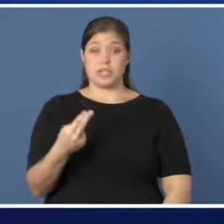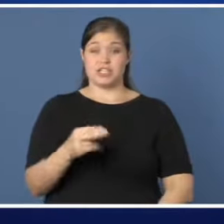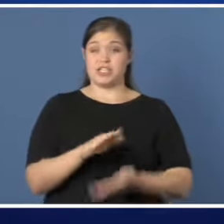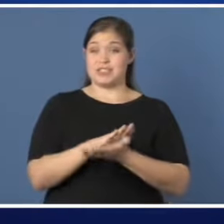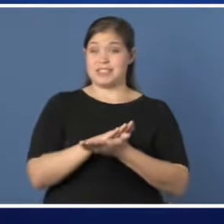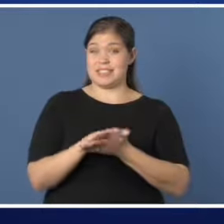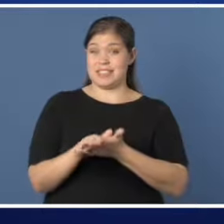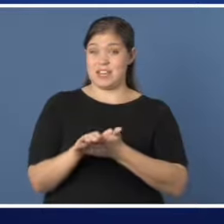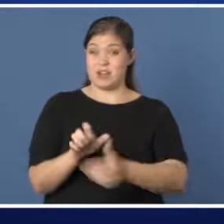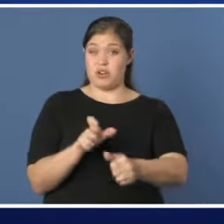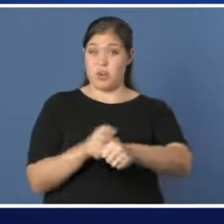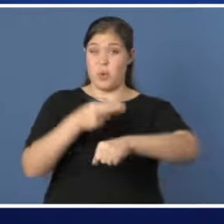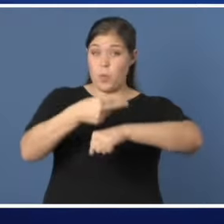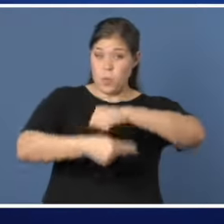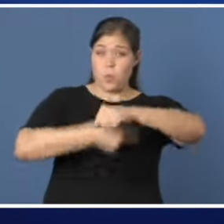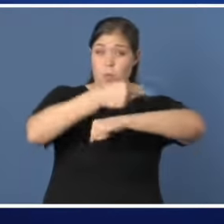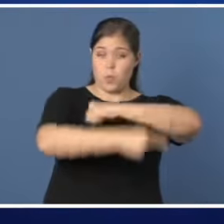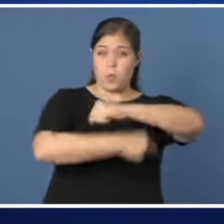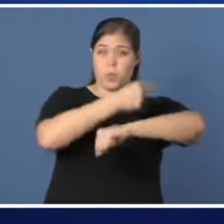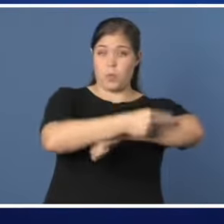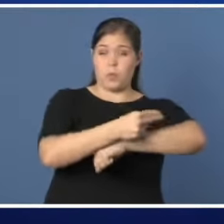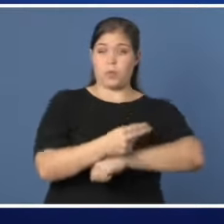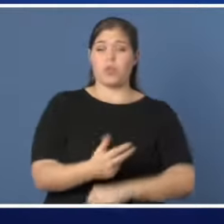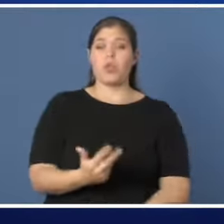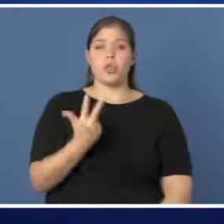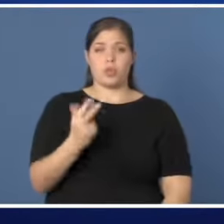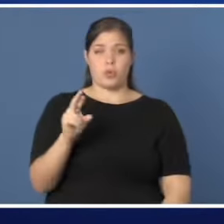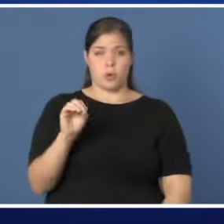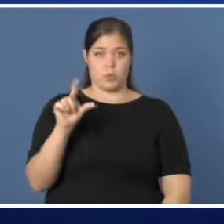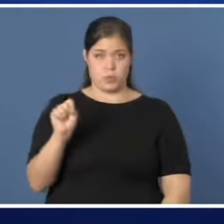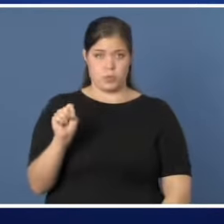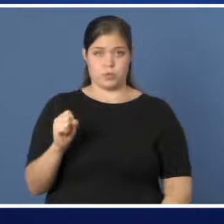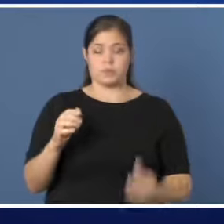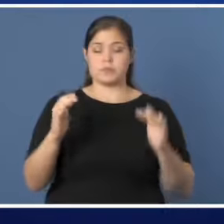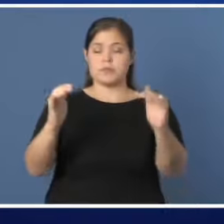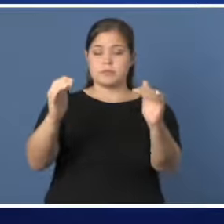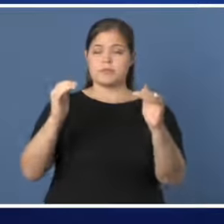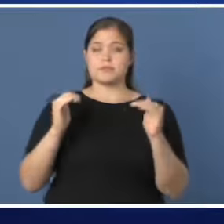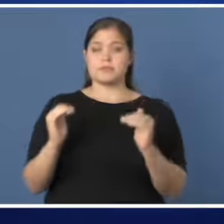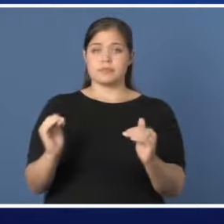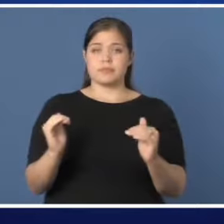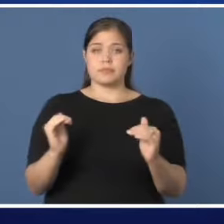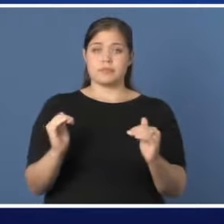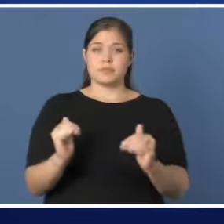2-inch sterile roller bandages, 3 rolls,